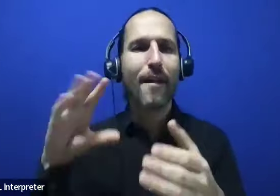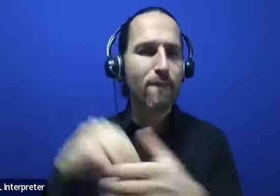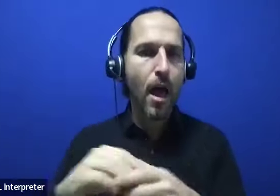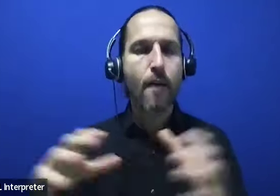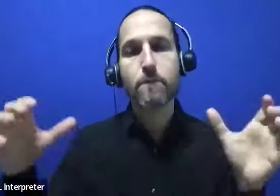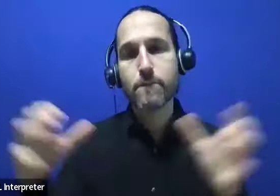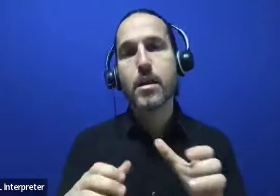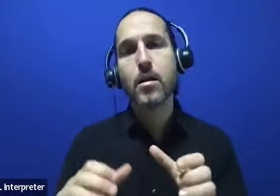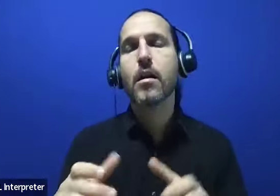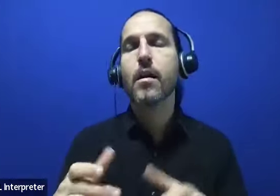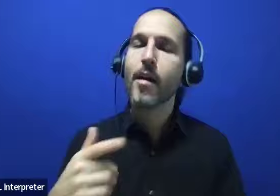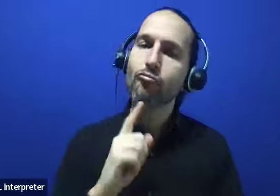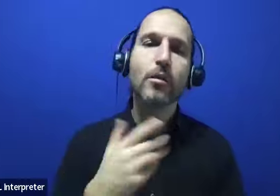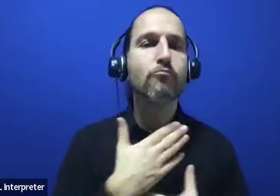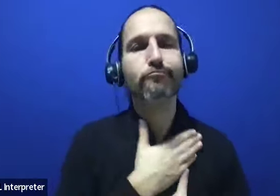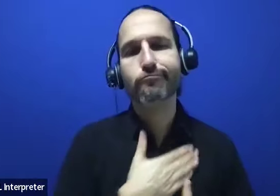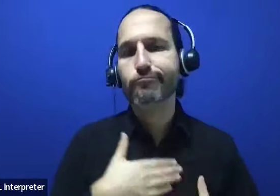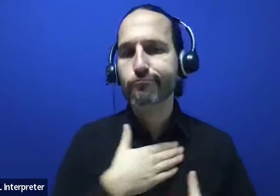They've given me so much joy,